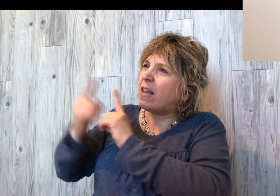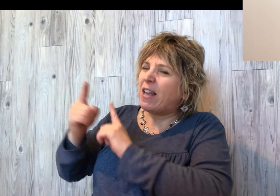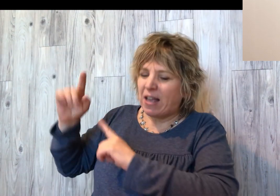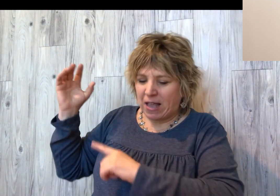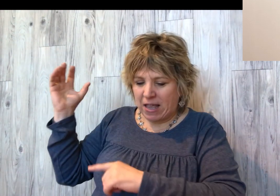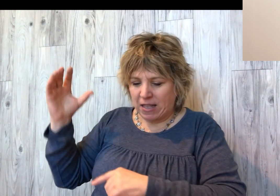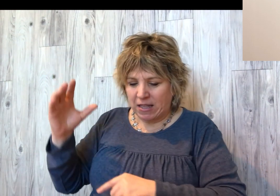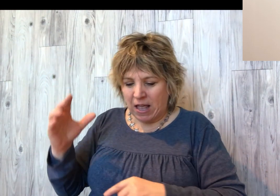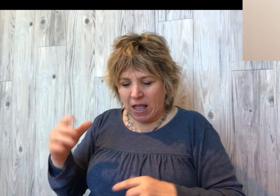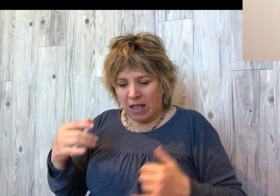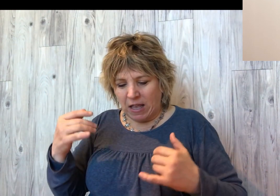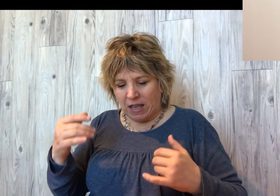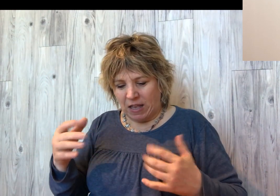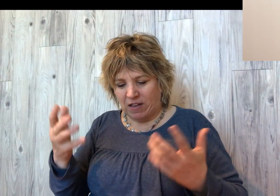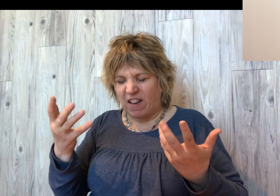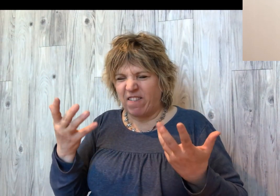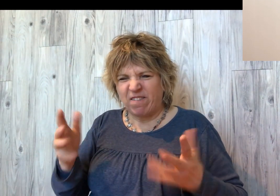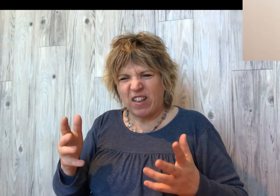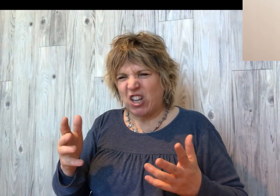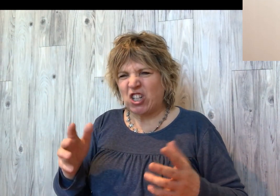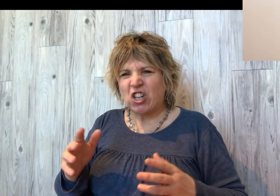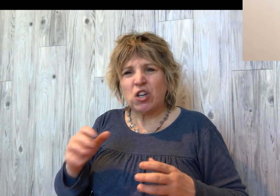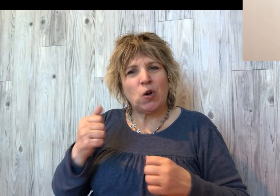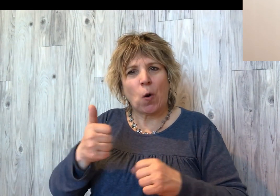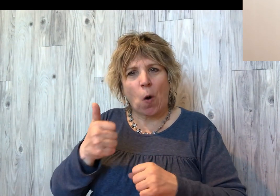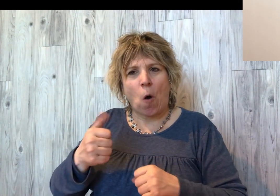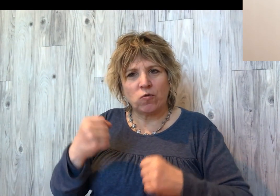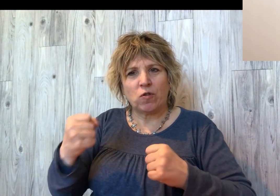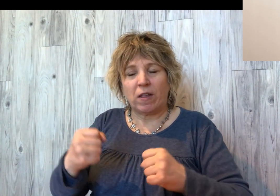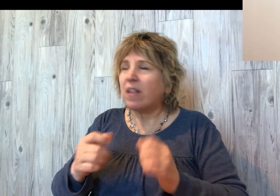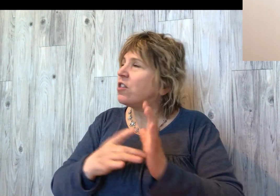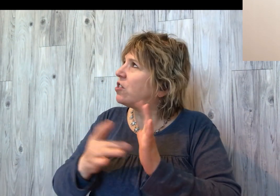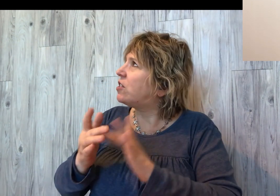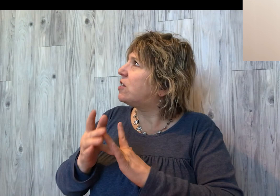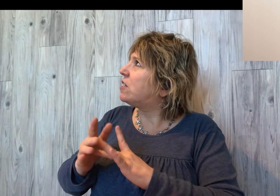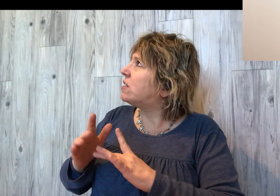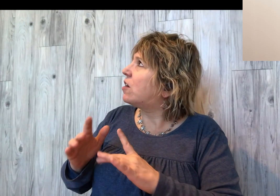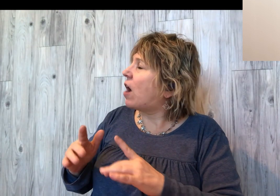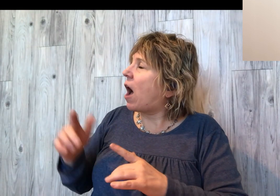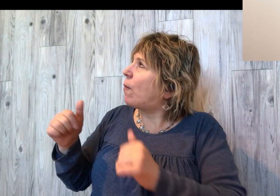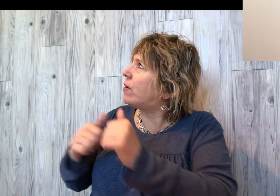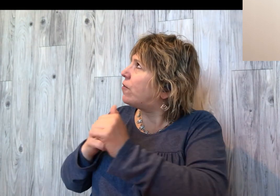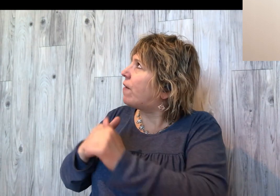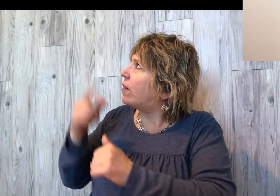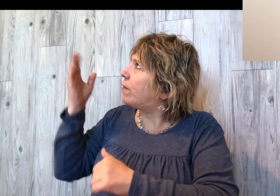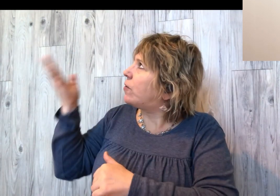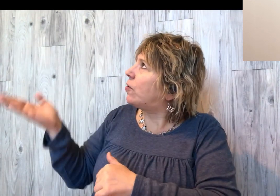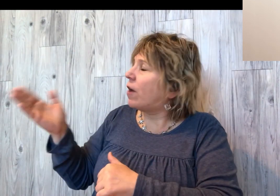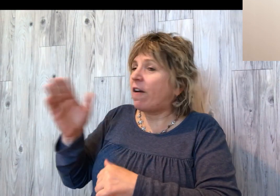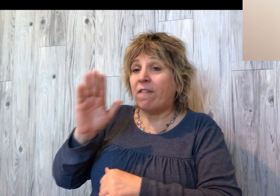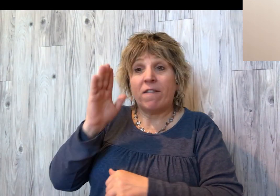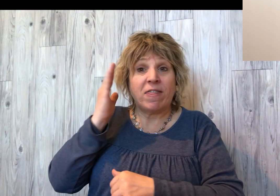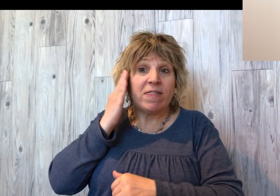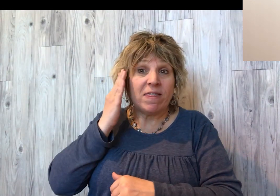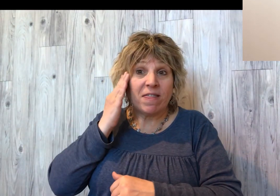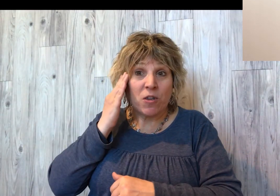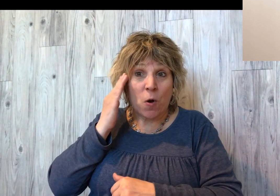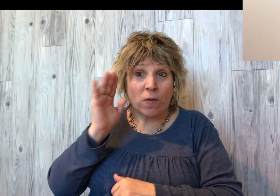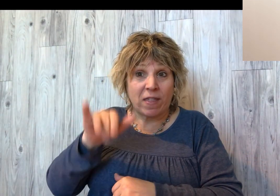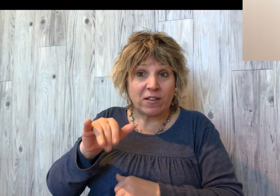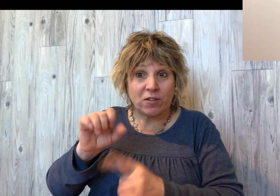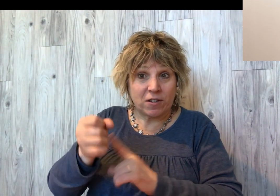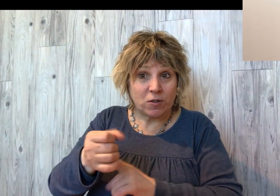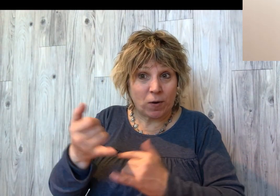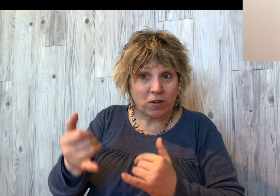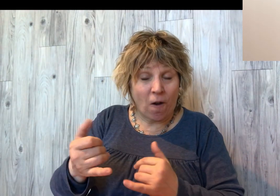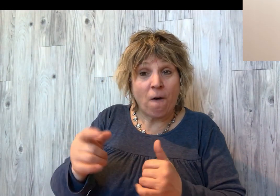love and his power today. You're done trying to do life in your own strength. And today you want to say, Jesus, I want to follow you. So if that's you today for the